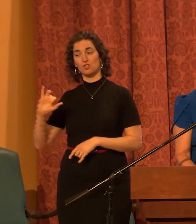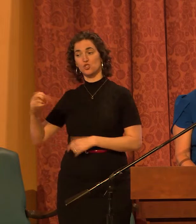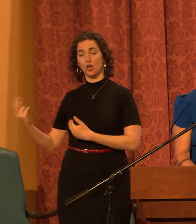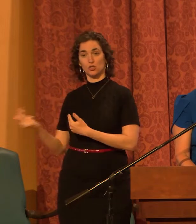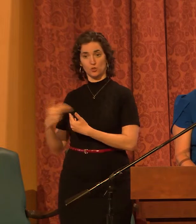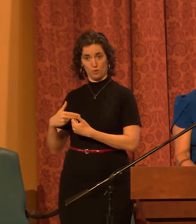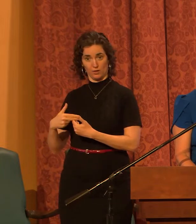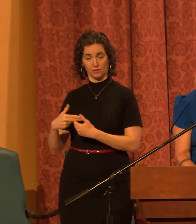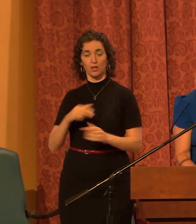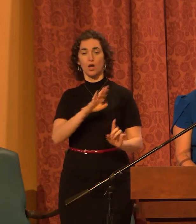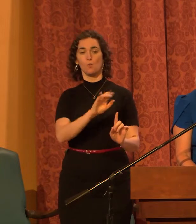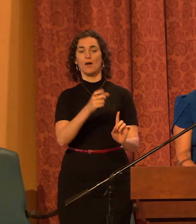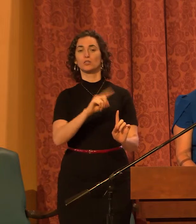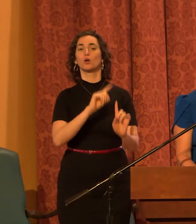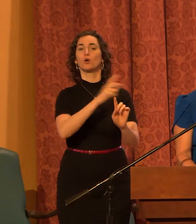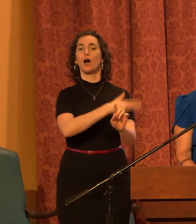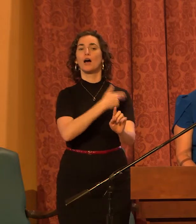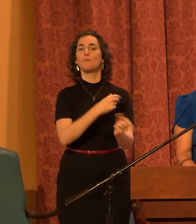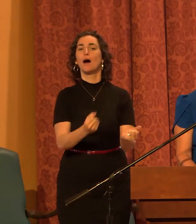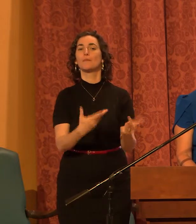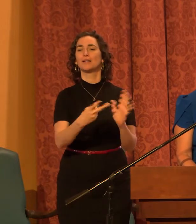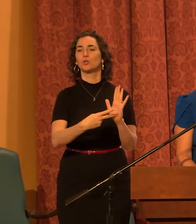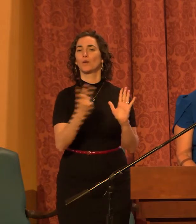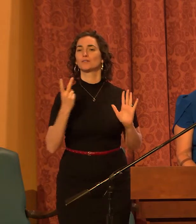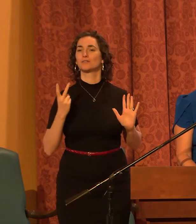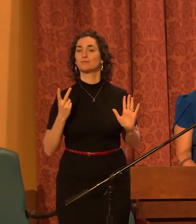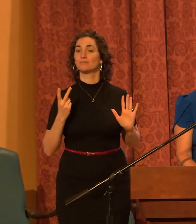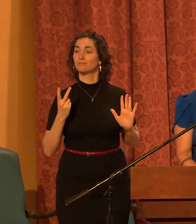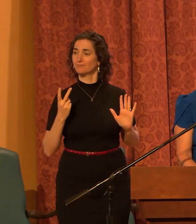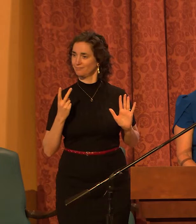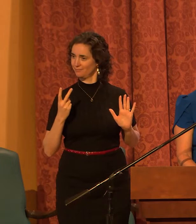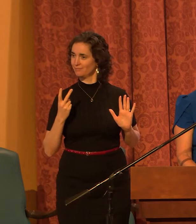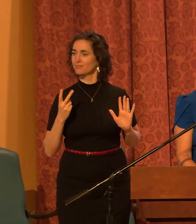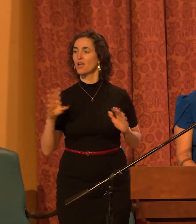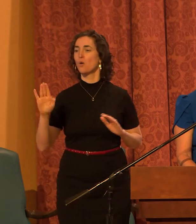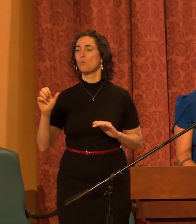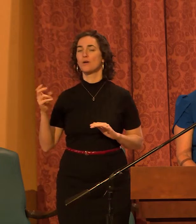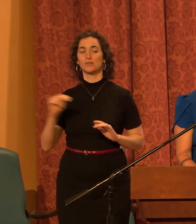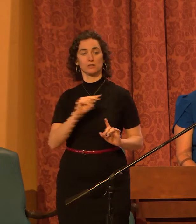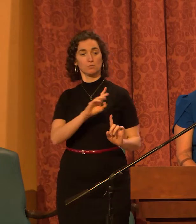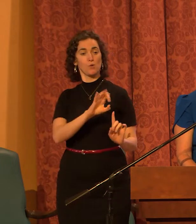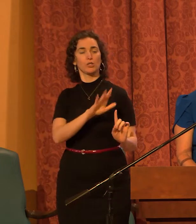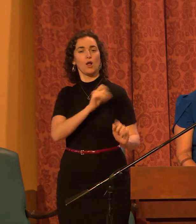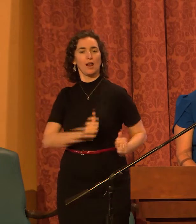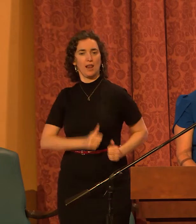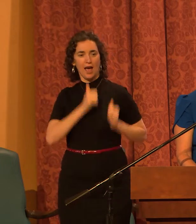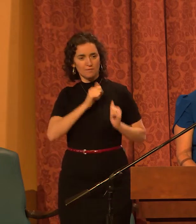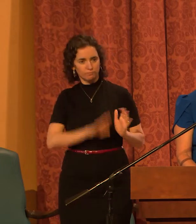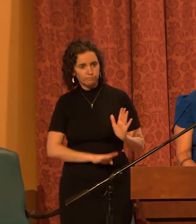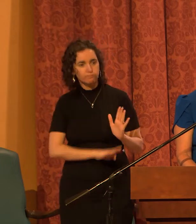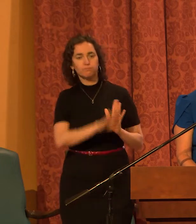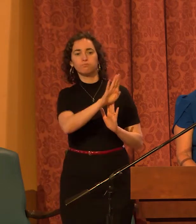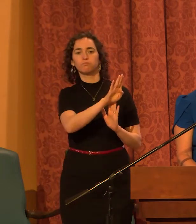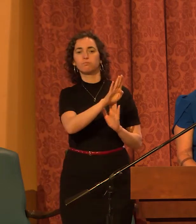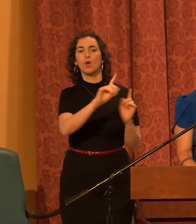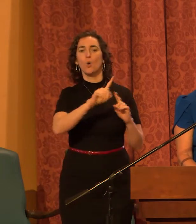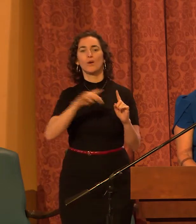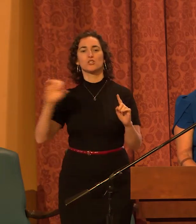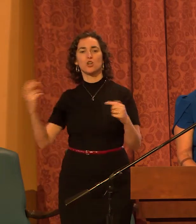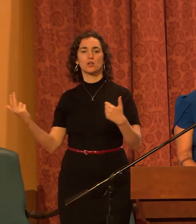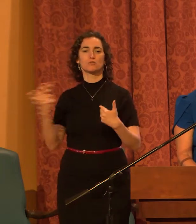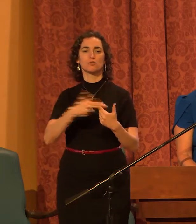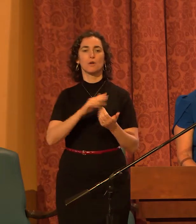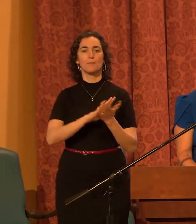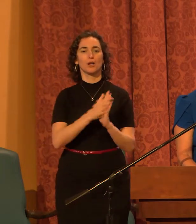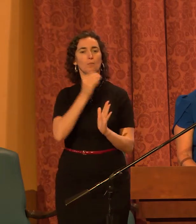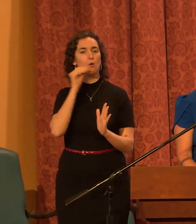2017, Braden was only hospitalized twice. Braden's quality of life was tremendously improved when Josh became his primary